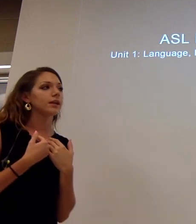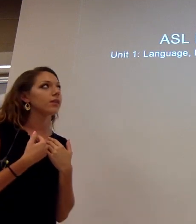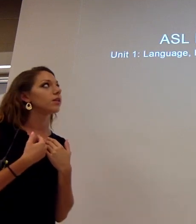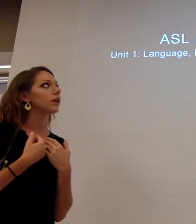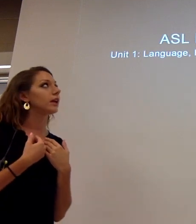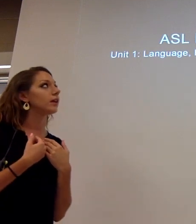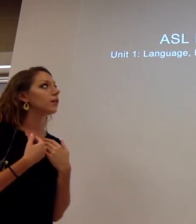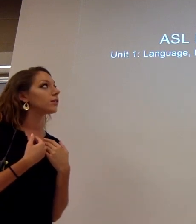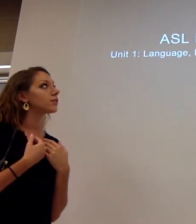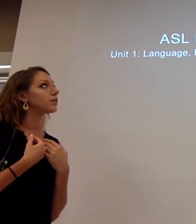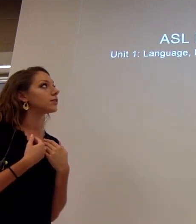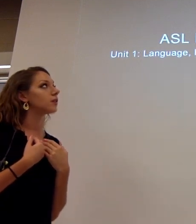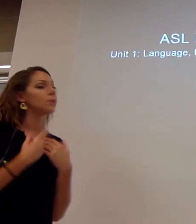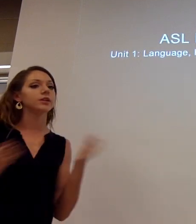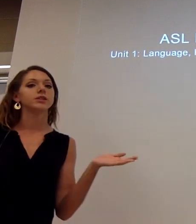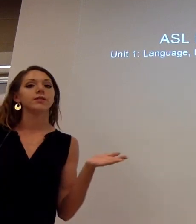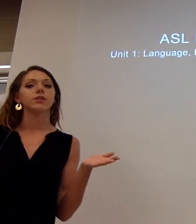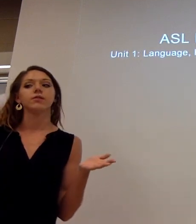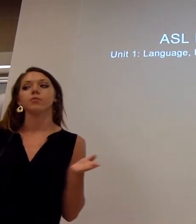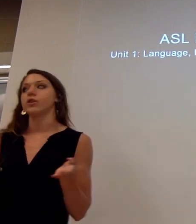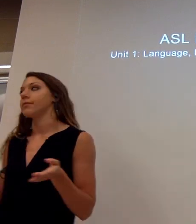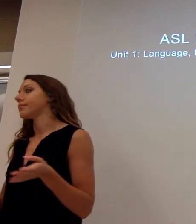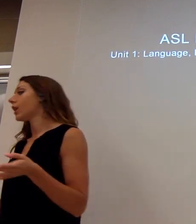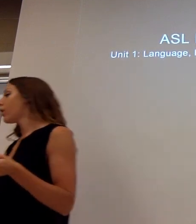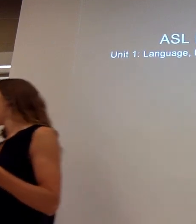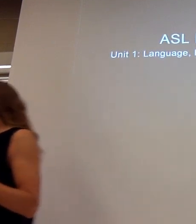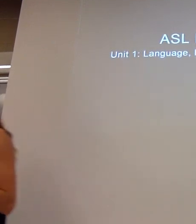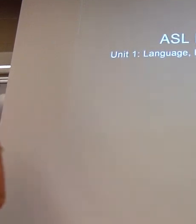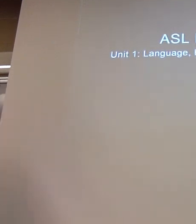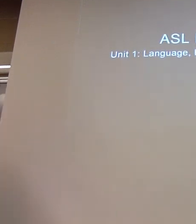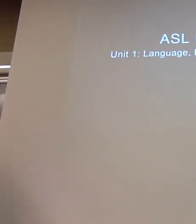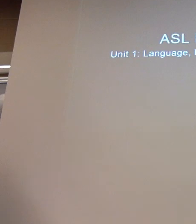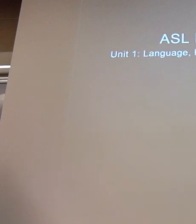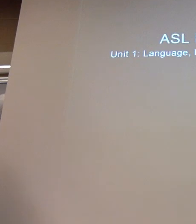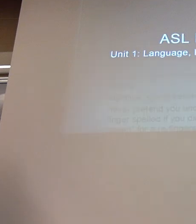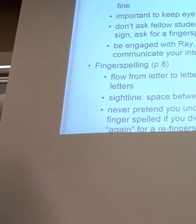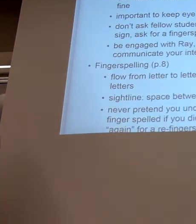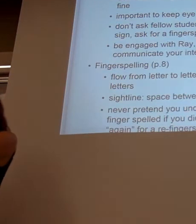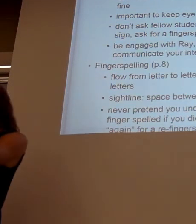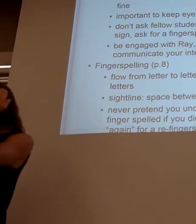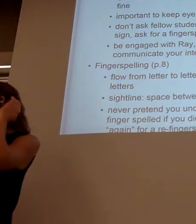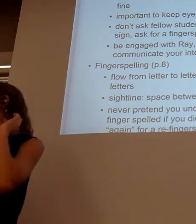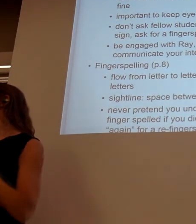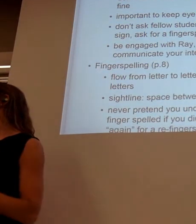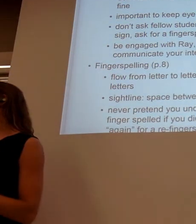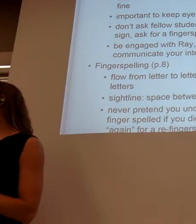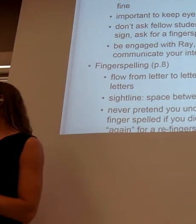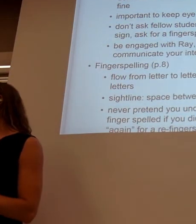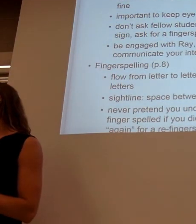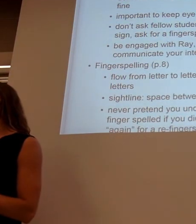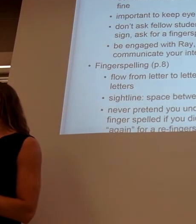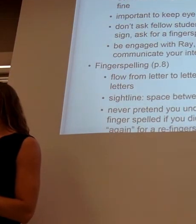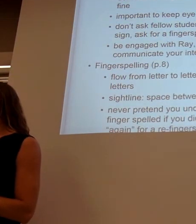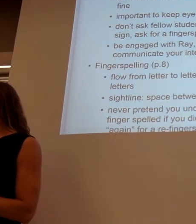me it, so I'm going to just give you the information. This one is from the book. Oh, it got